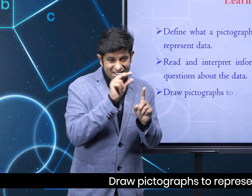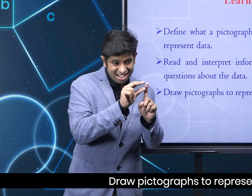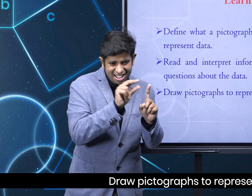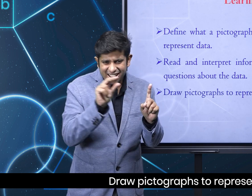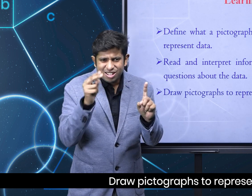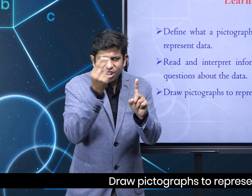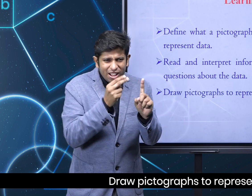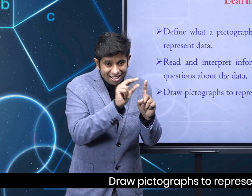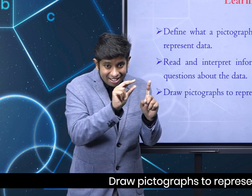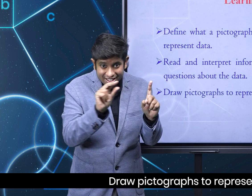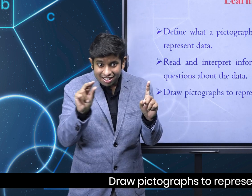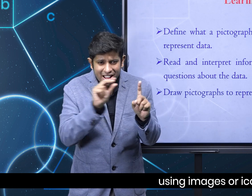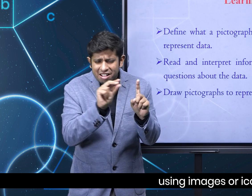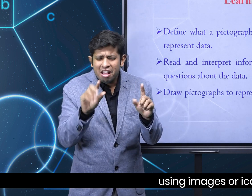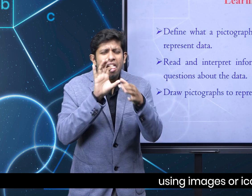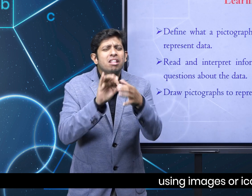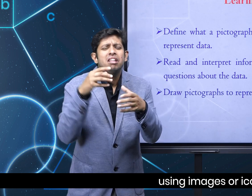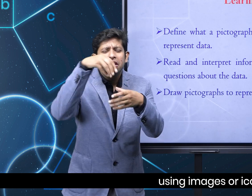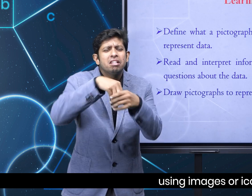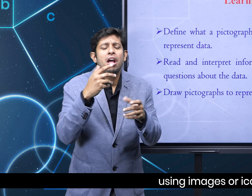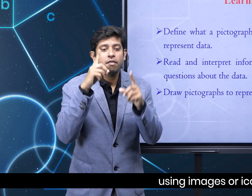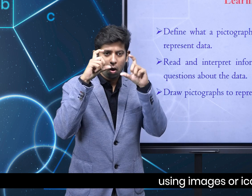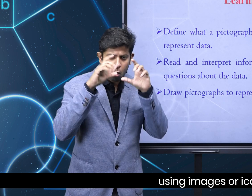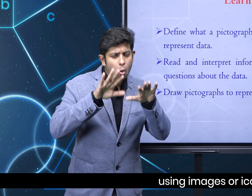to represent given data using images or icons.